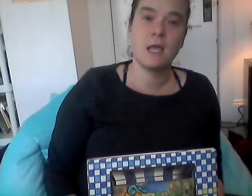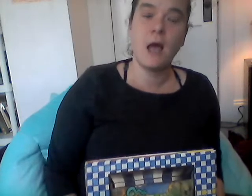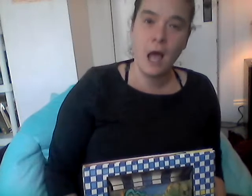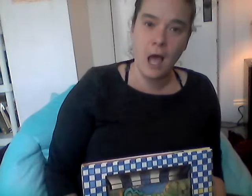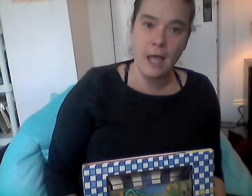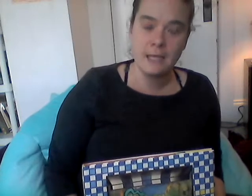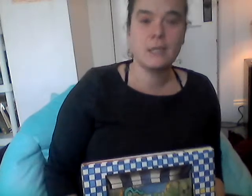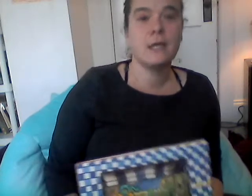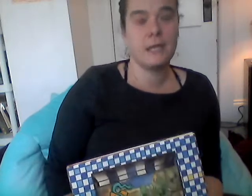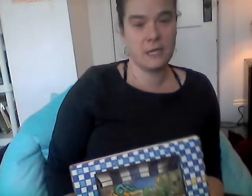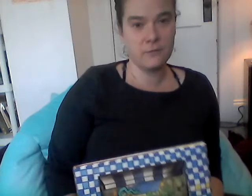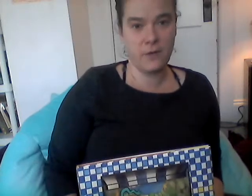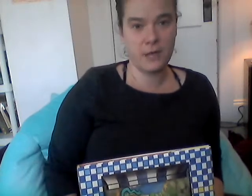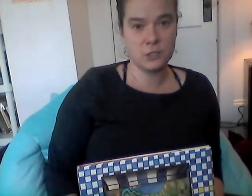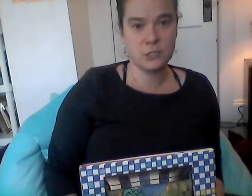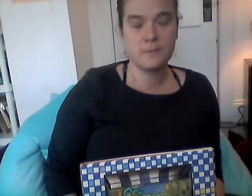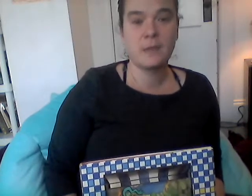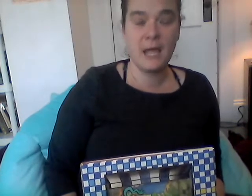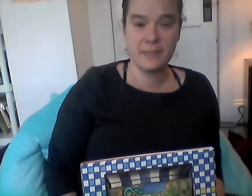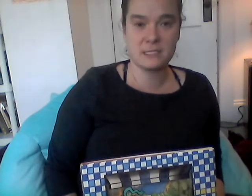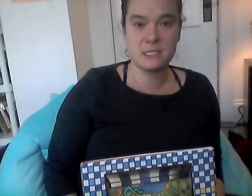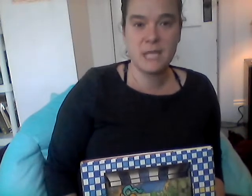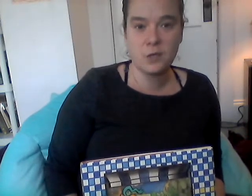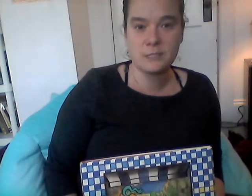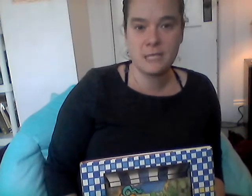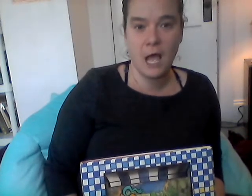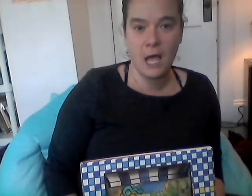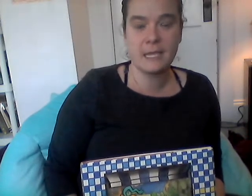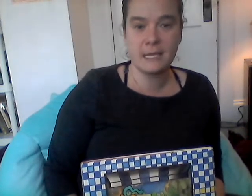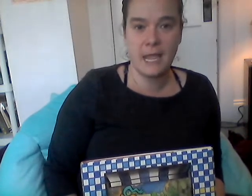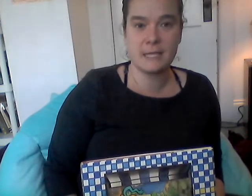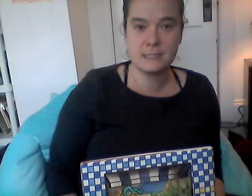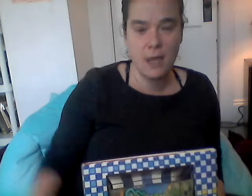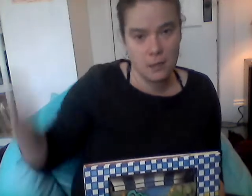hi in French. And this is how you say hi in ASL.